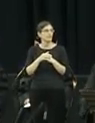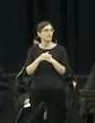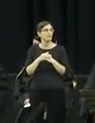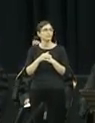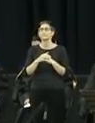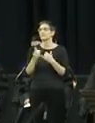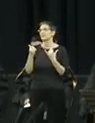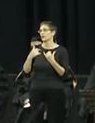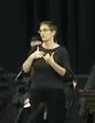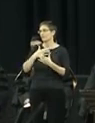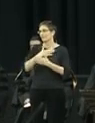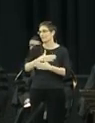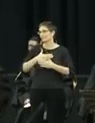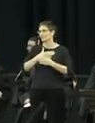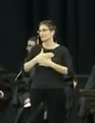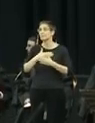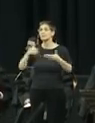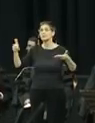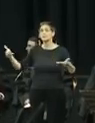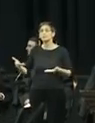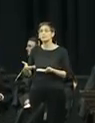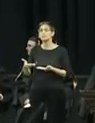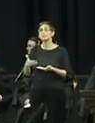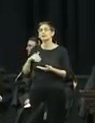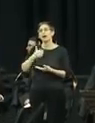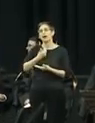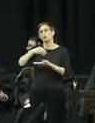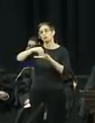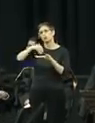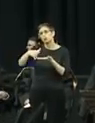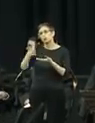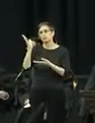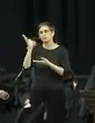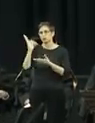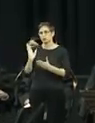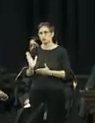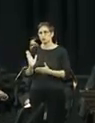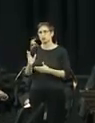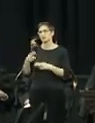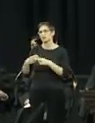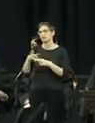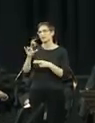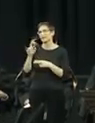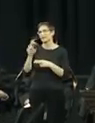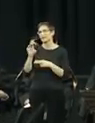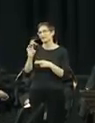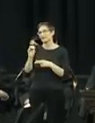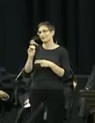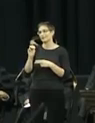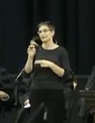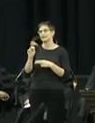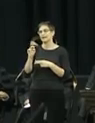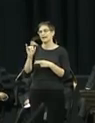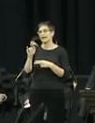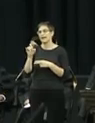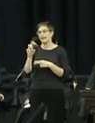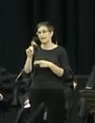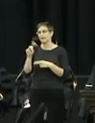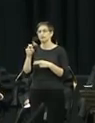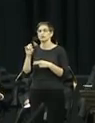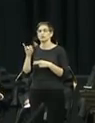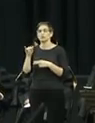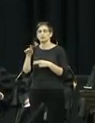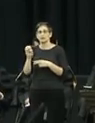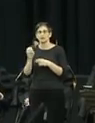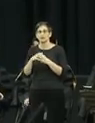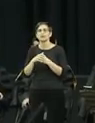It's now my pleasure to introduce our student speaker, Lillian Allen Duenas. Lily is a